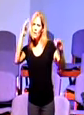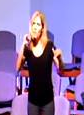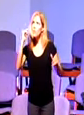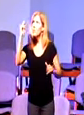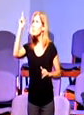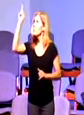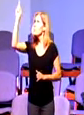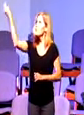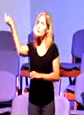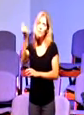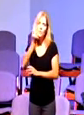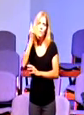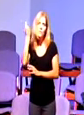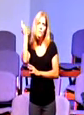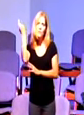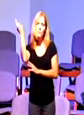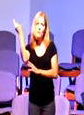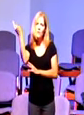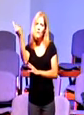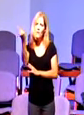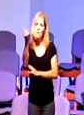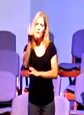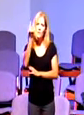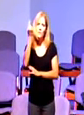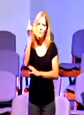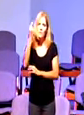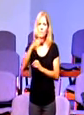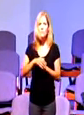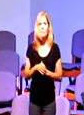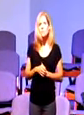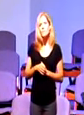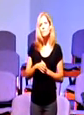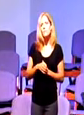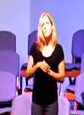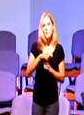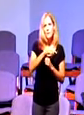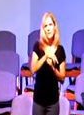my hope is you alone.